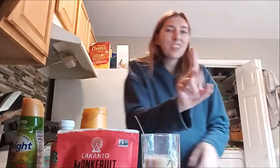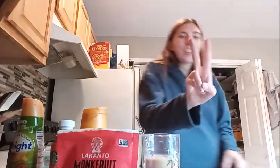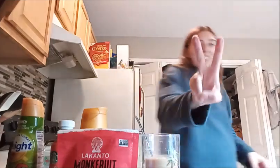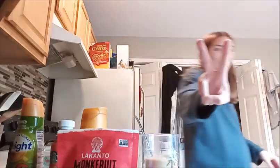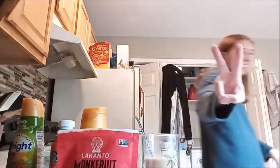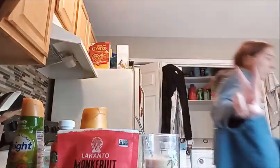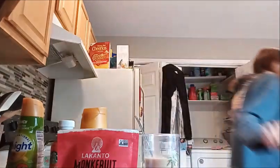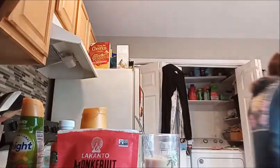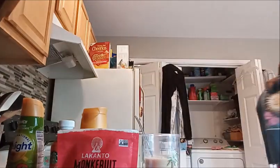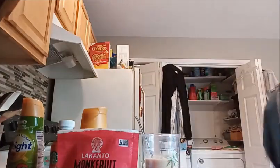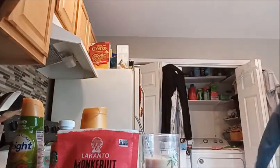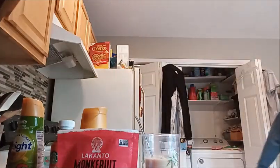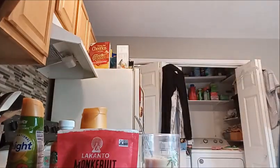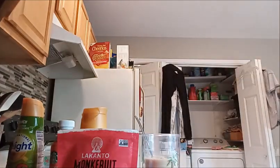Sorry.